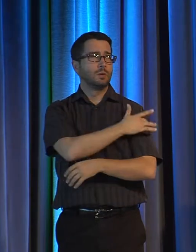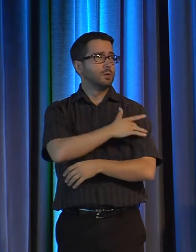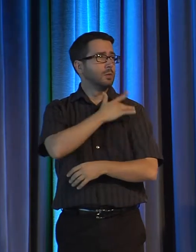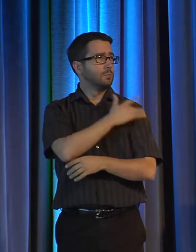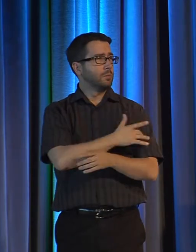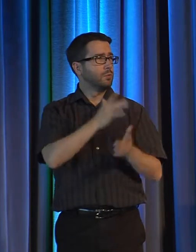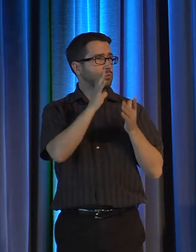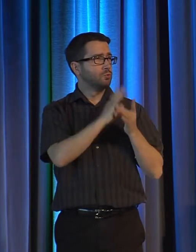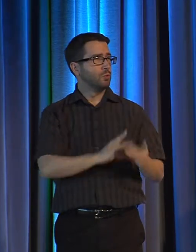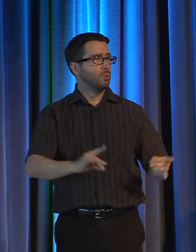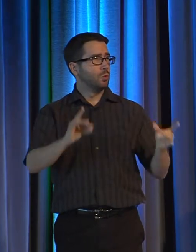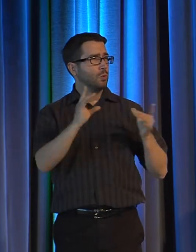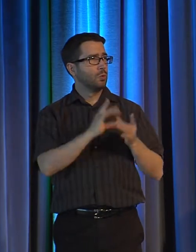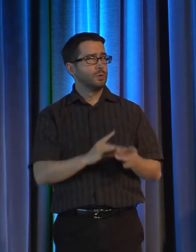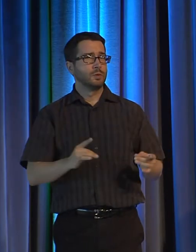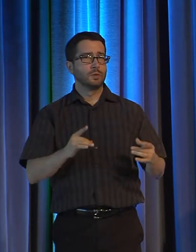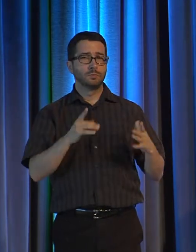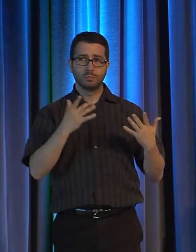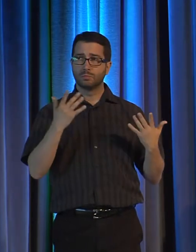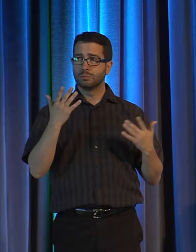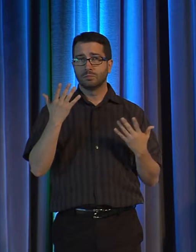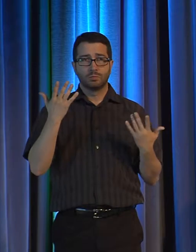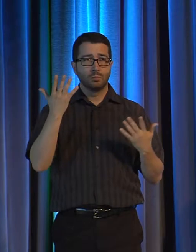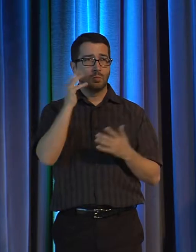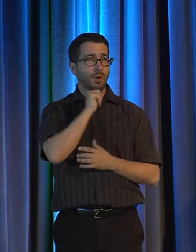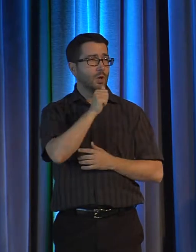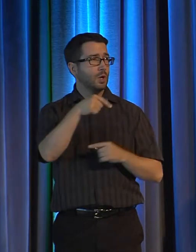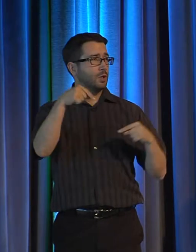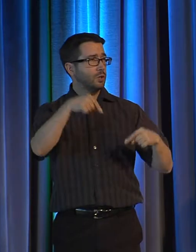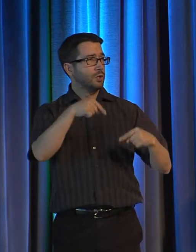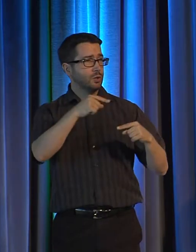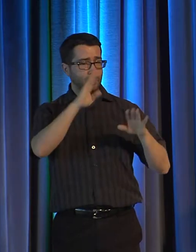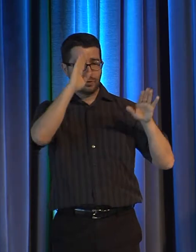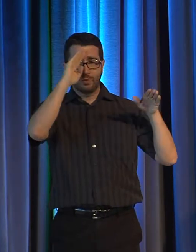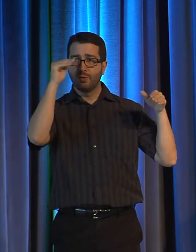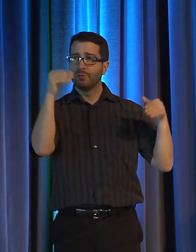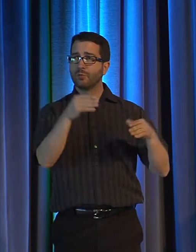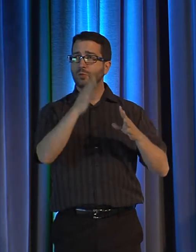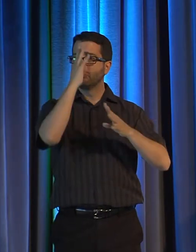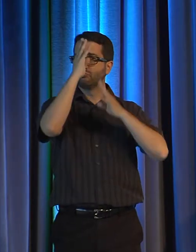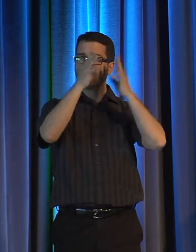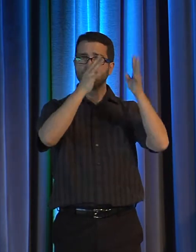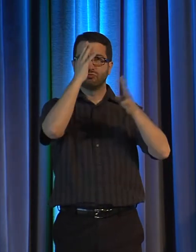all, our focus on innovation is not for innovation's sake.